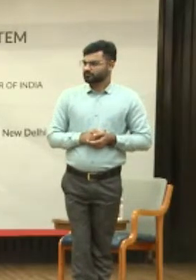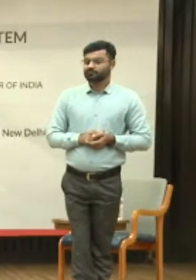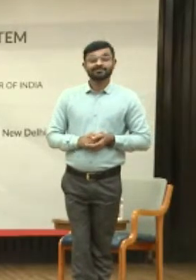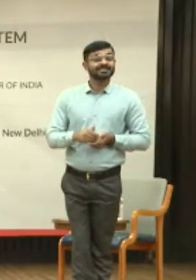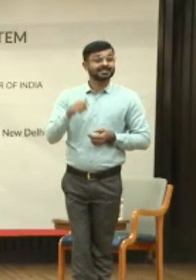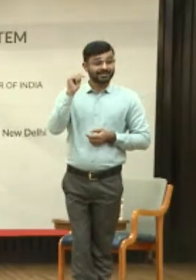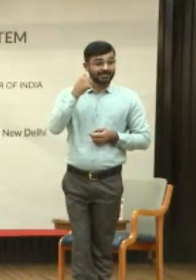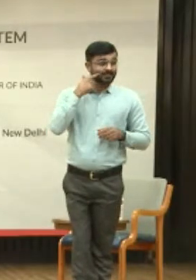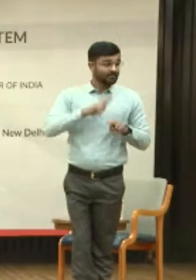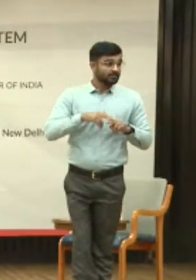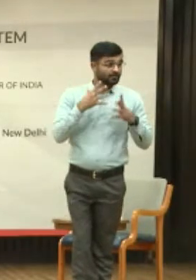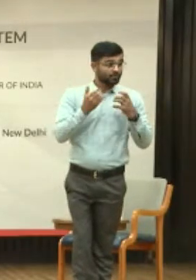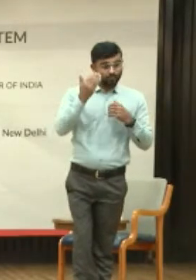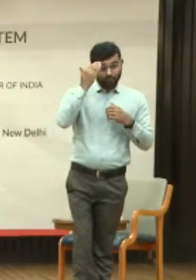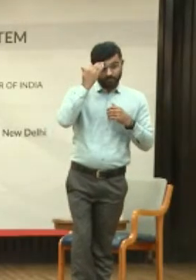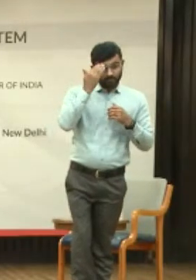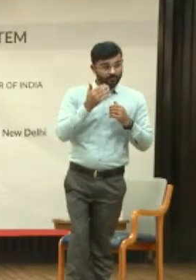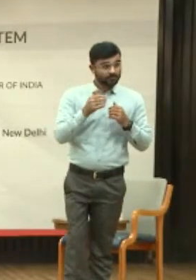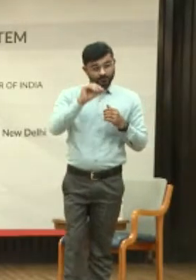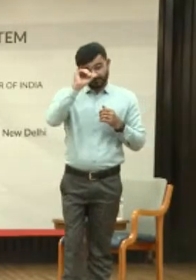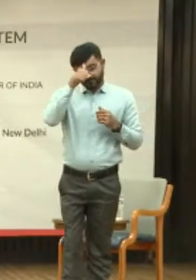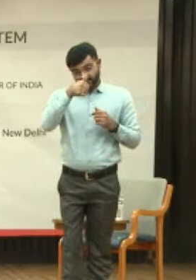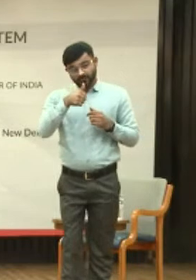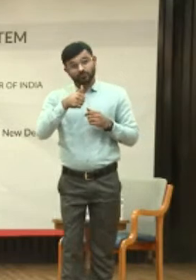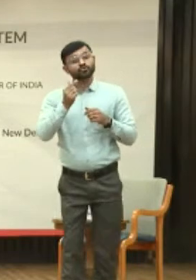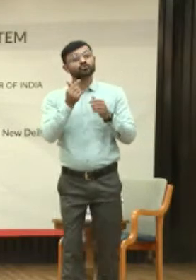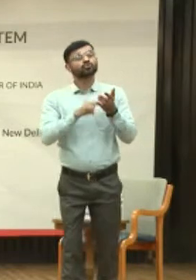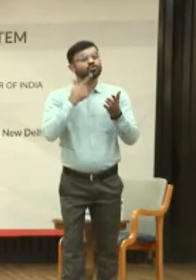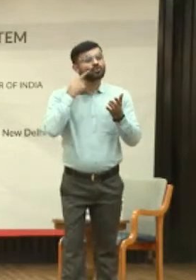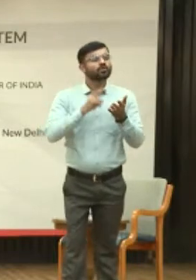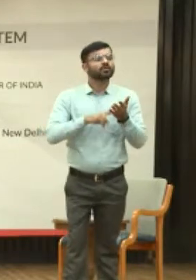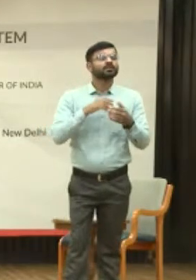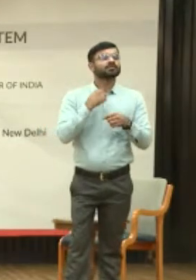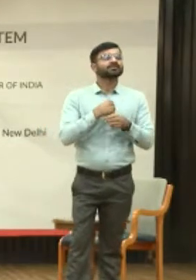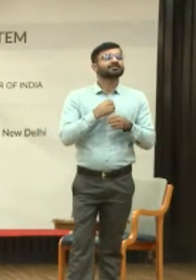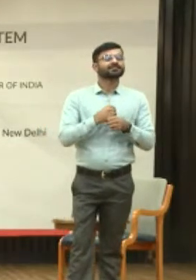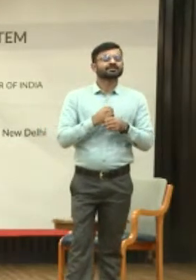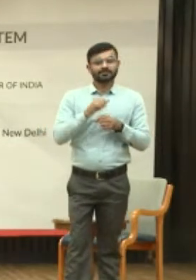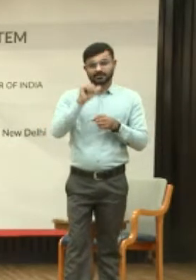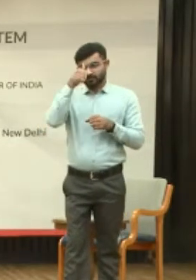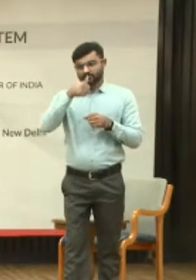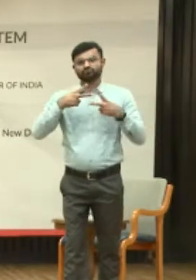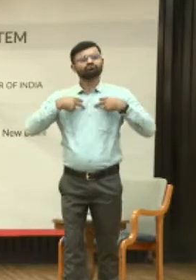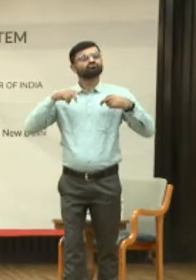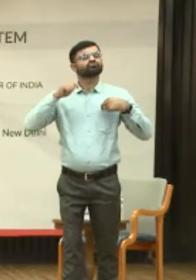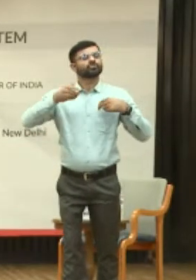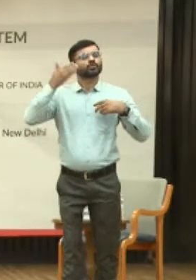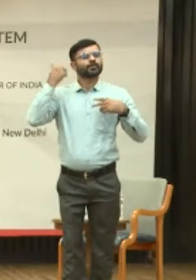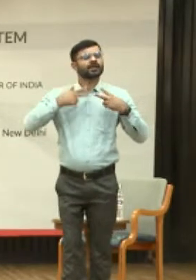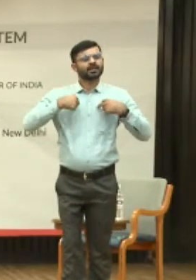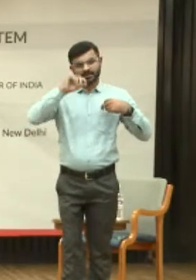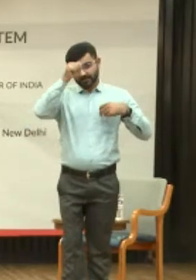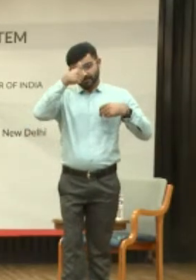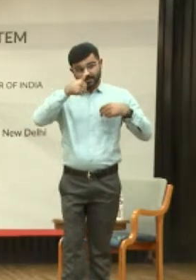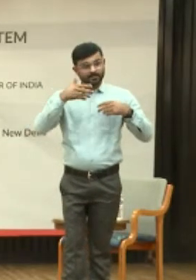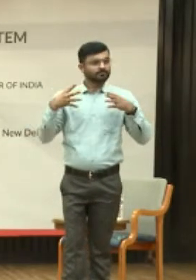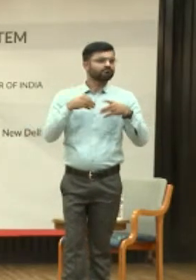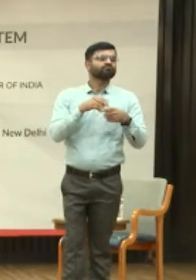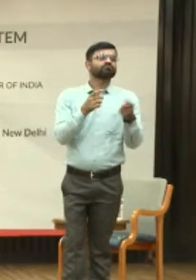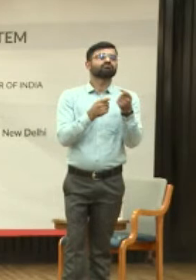Today, if I want to know the statutes in India, the Union Government statutes, I have India Code. In those days, India Code did not